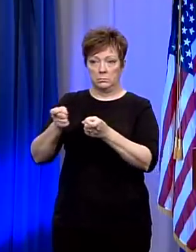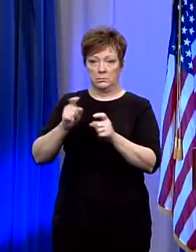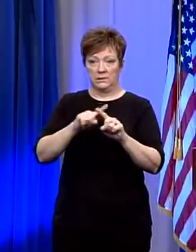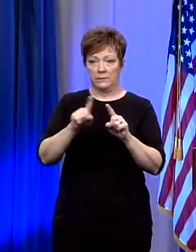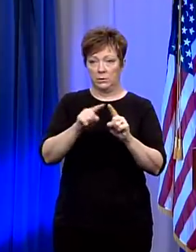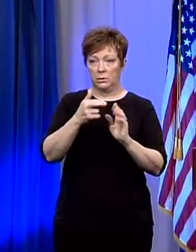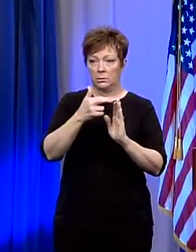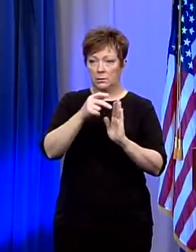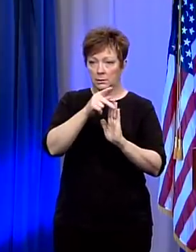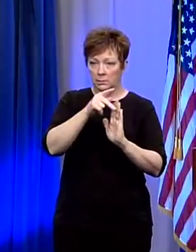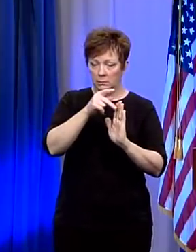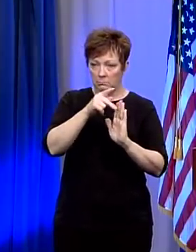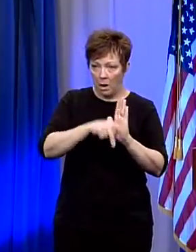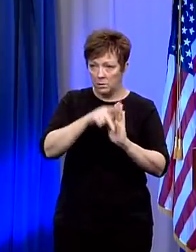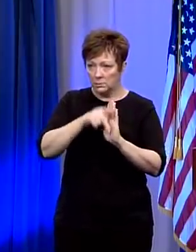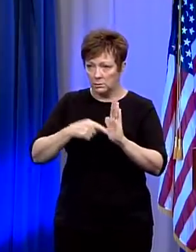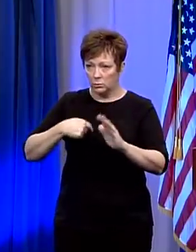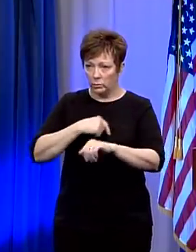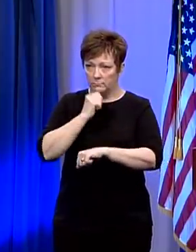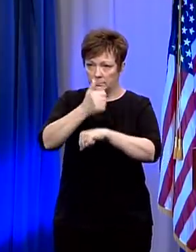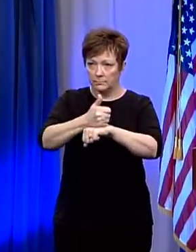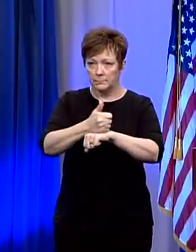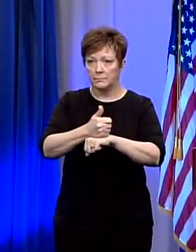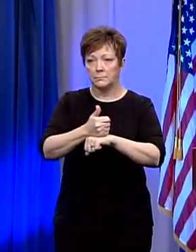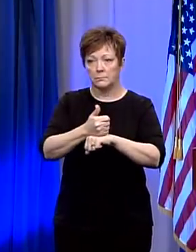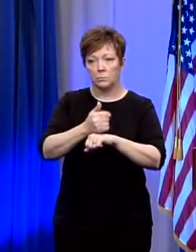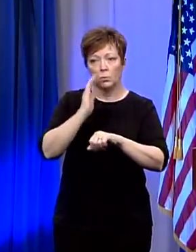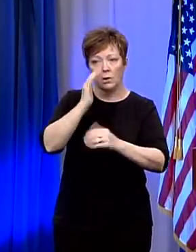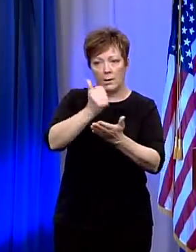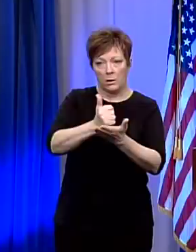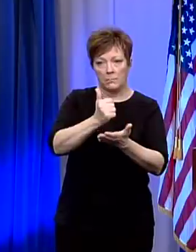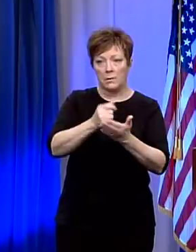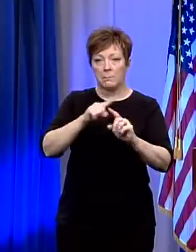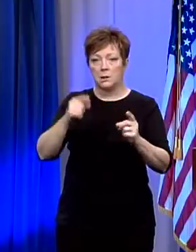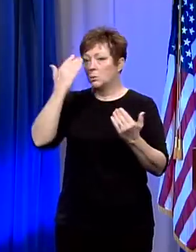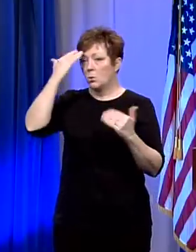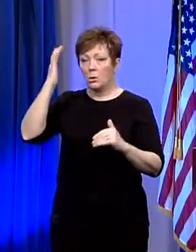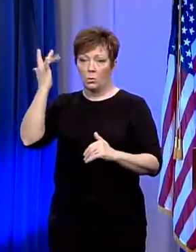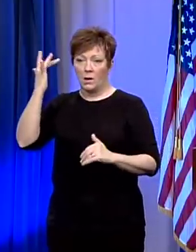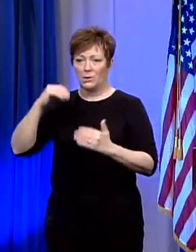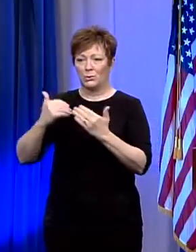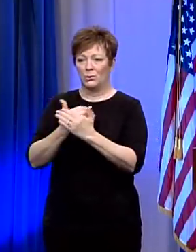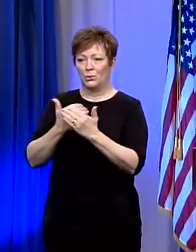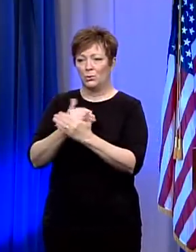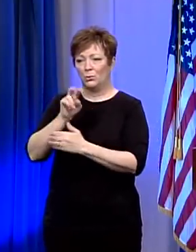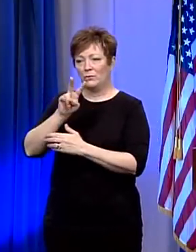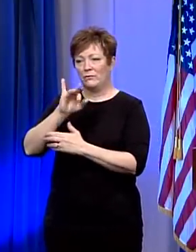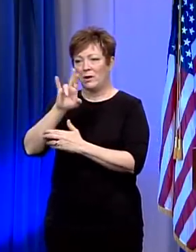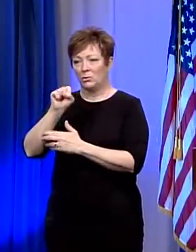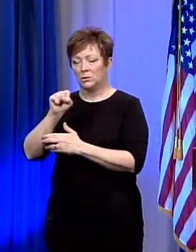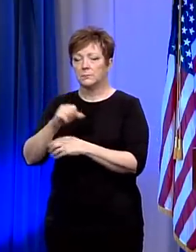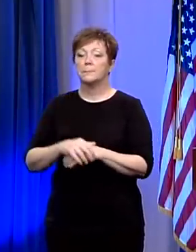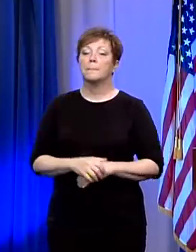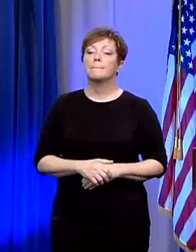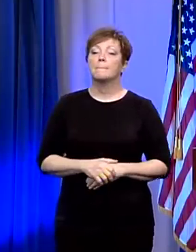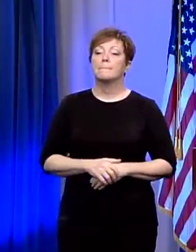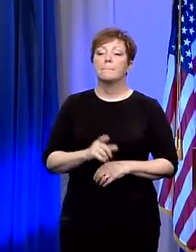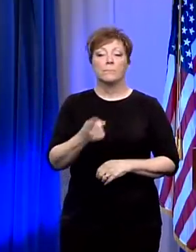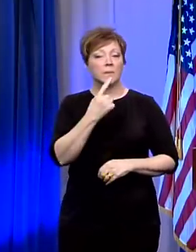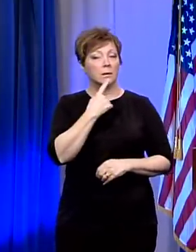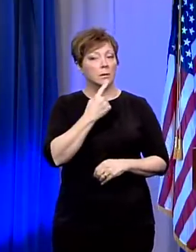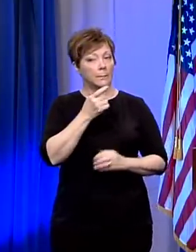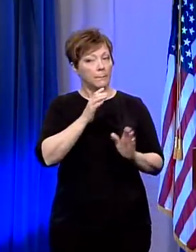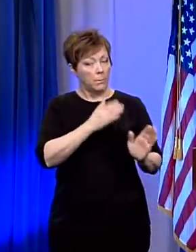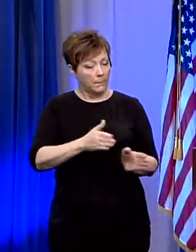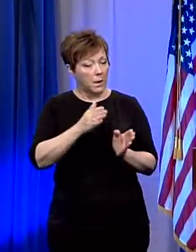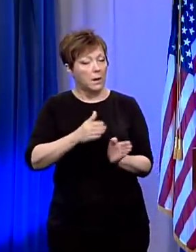that long, but it's just unknown because it's a new virus. An earlier press conference, you mentioned feeling like, you guys have been prepared for this. Is